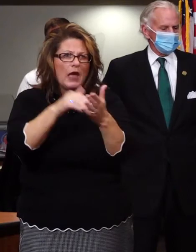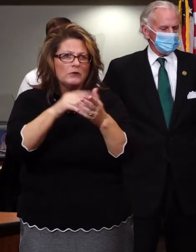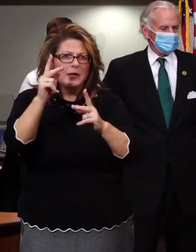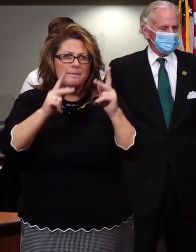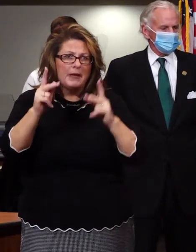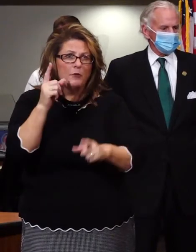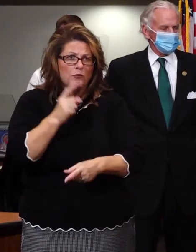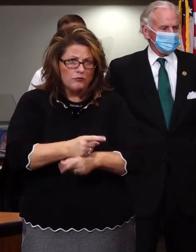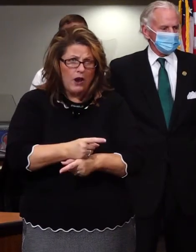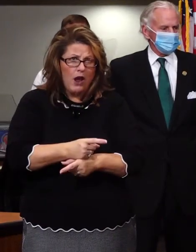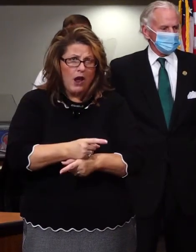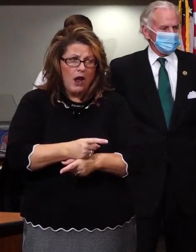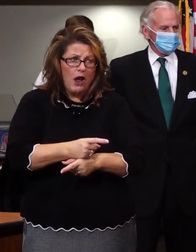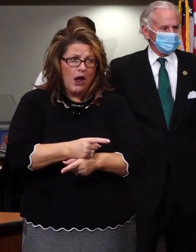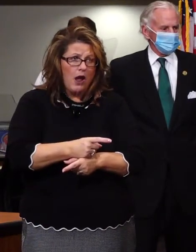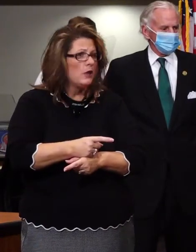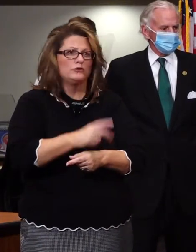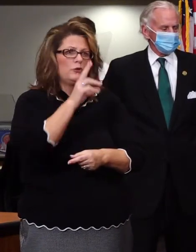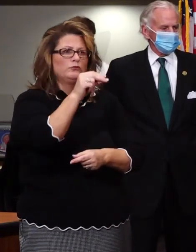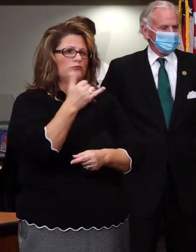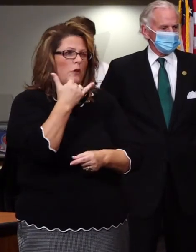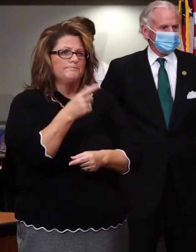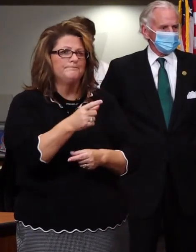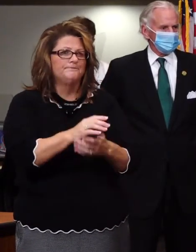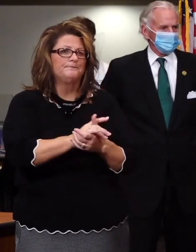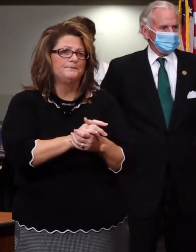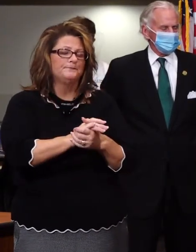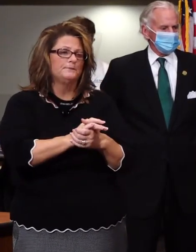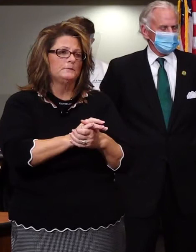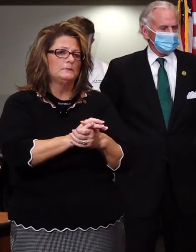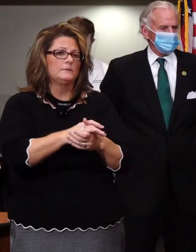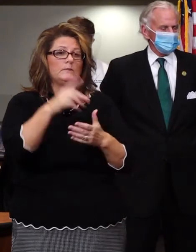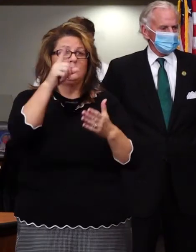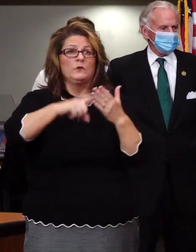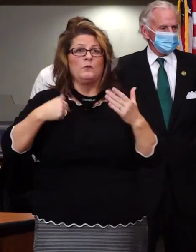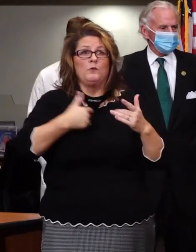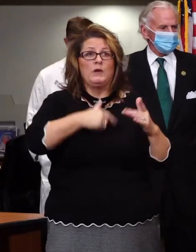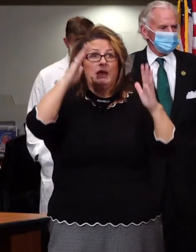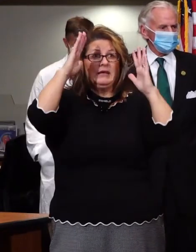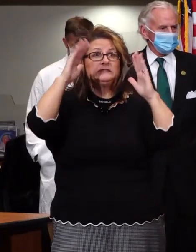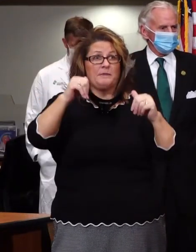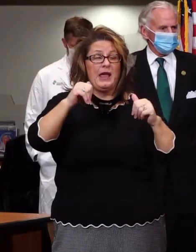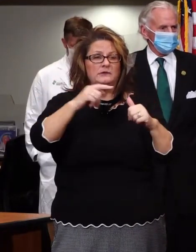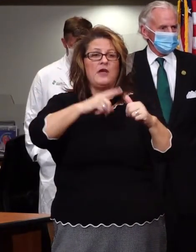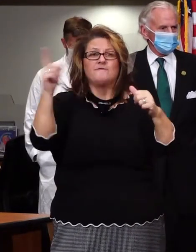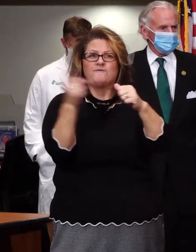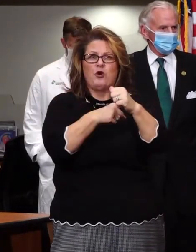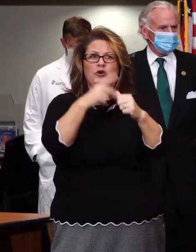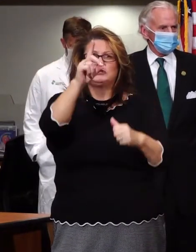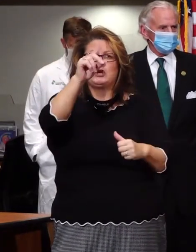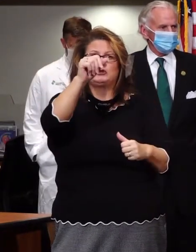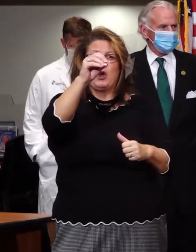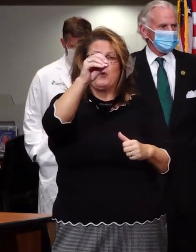So that is not correct. So what we are anticipating getting are going to be first doses.